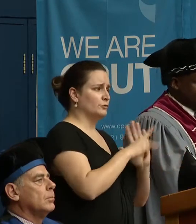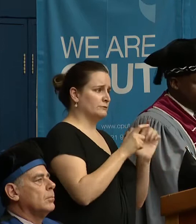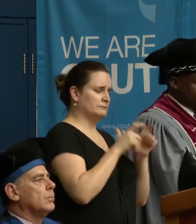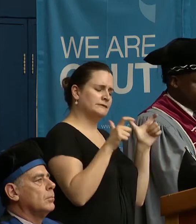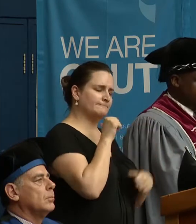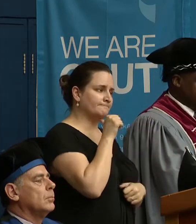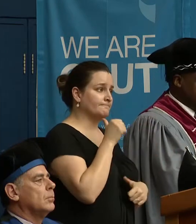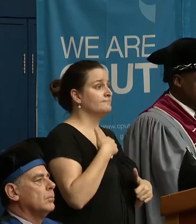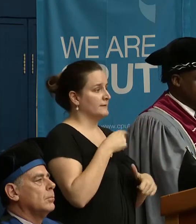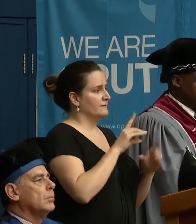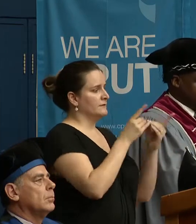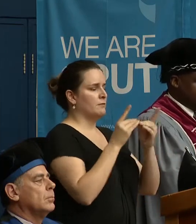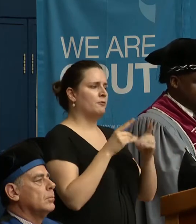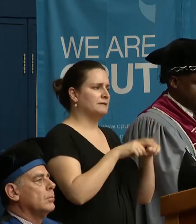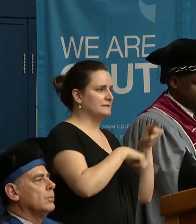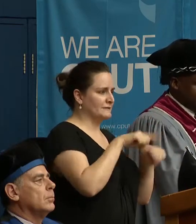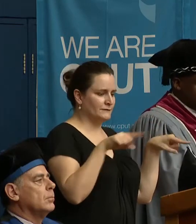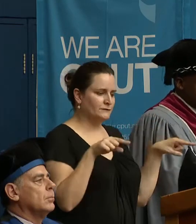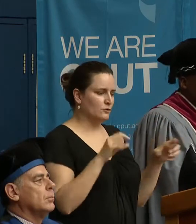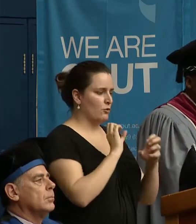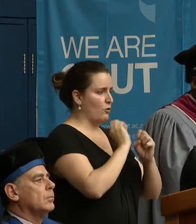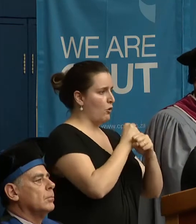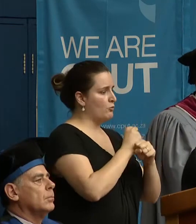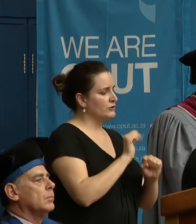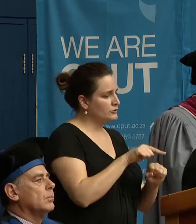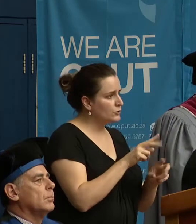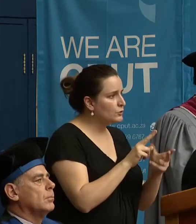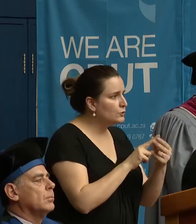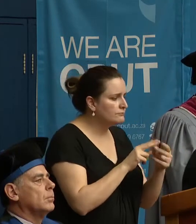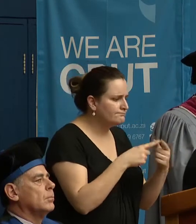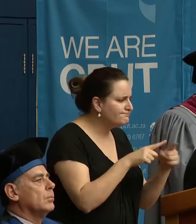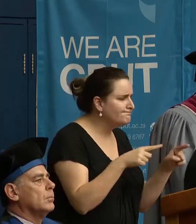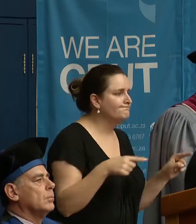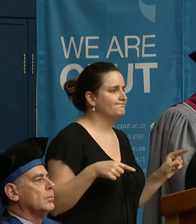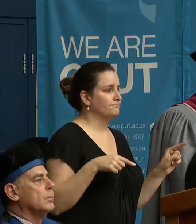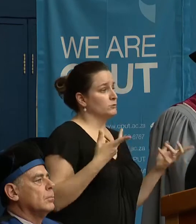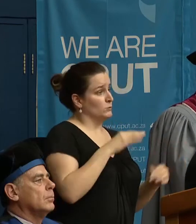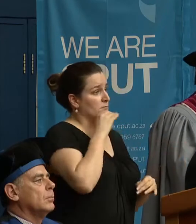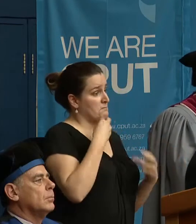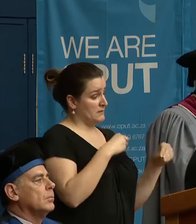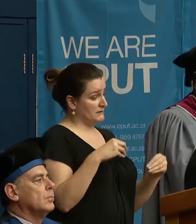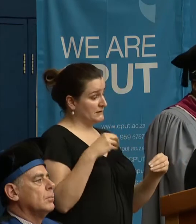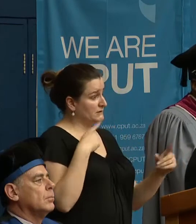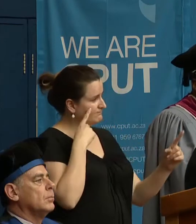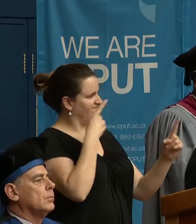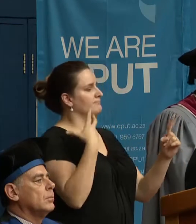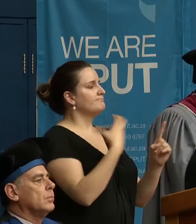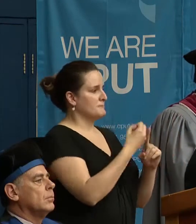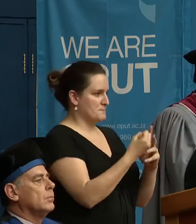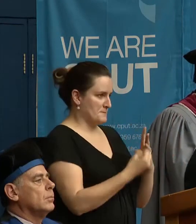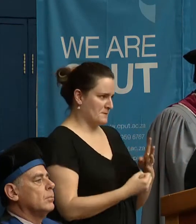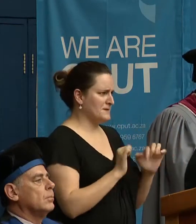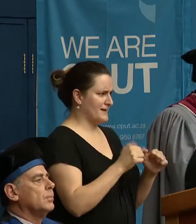across multiple departments and operational units, ensuring that the business benefit is achieved, essentially turning